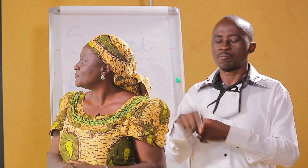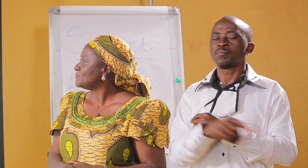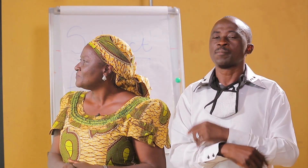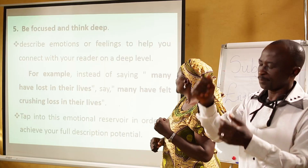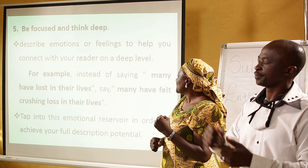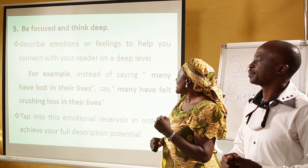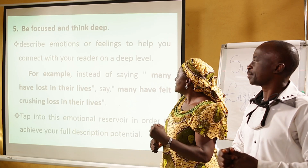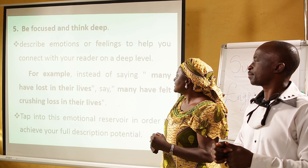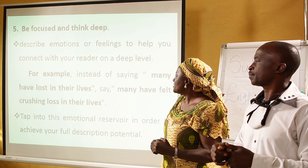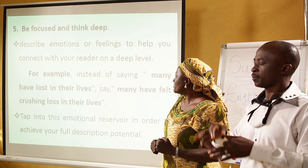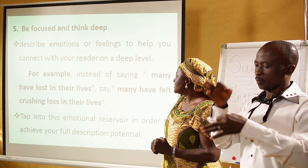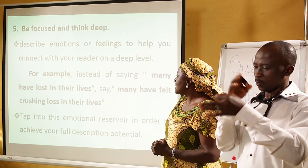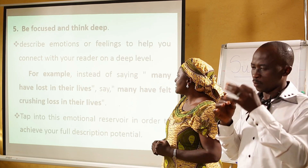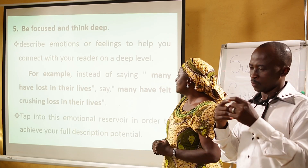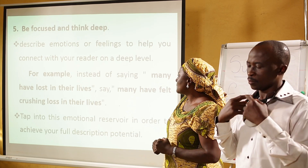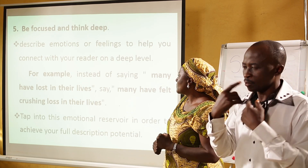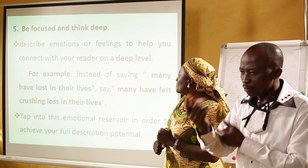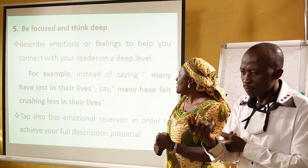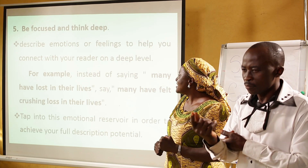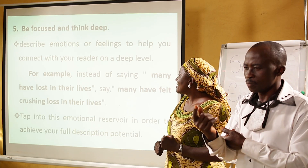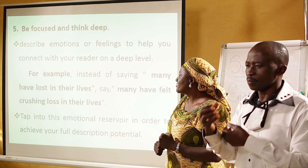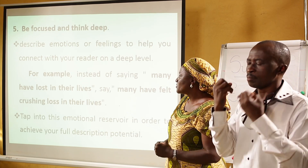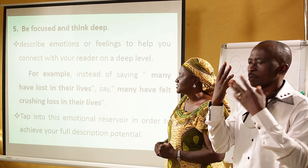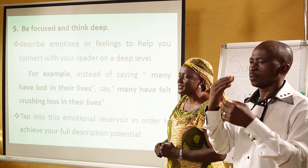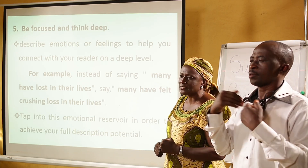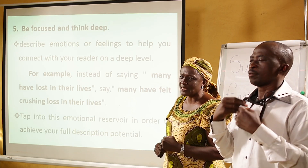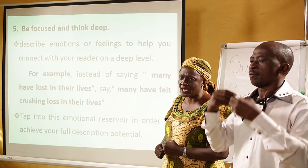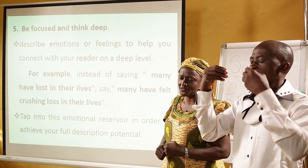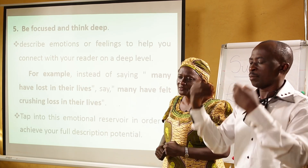example, instead of saying many have